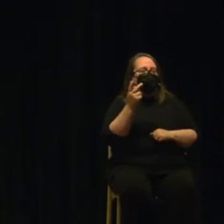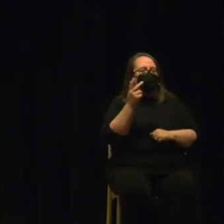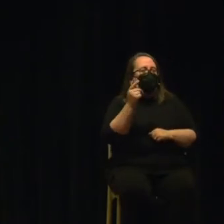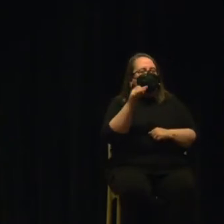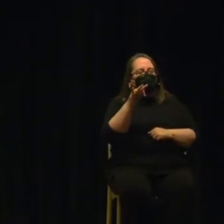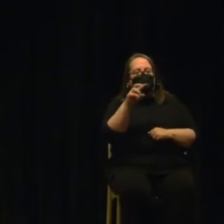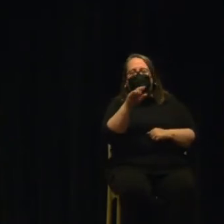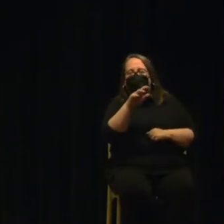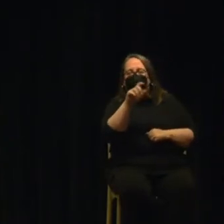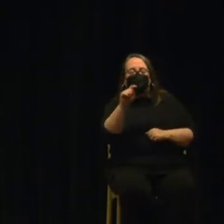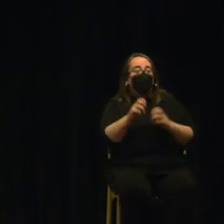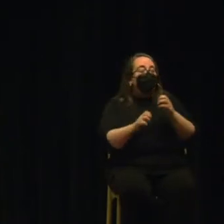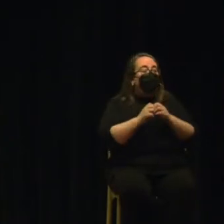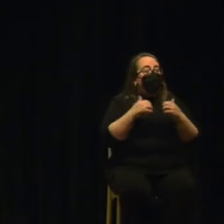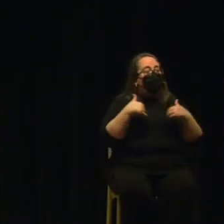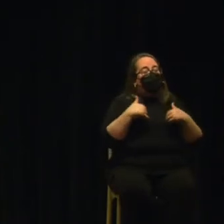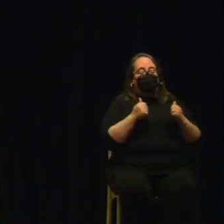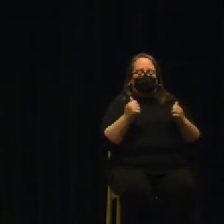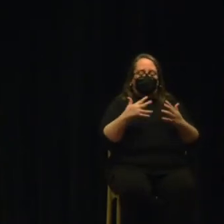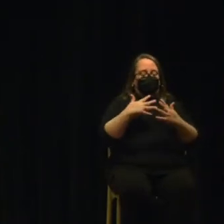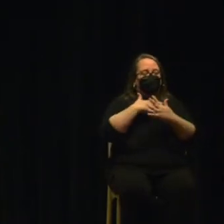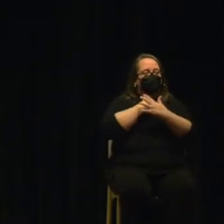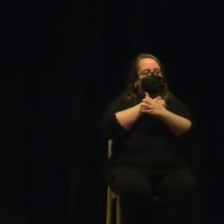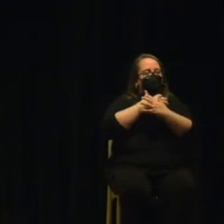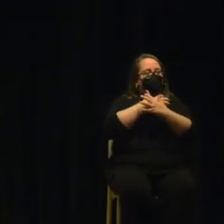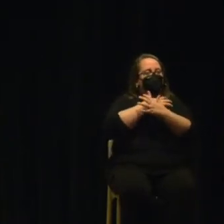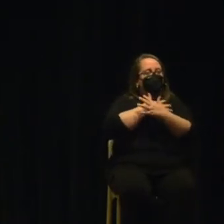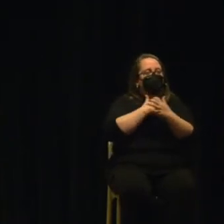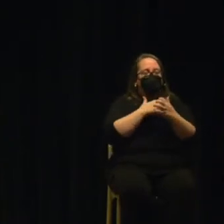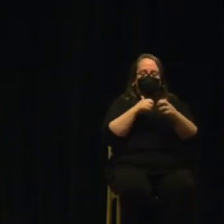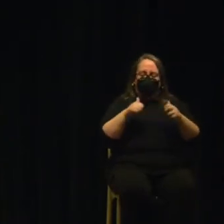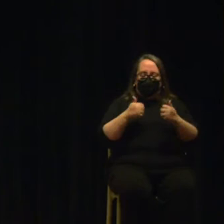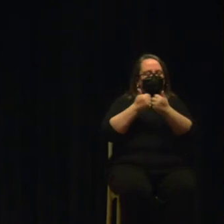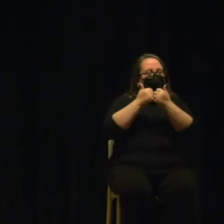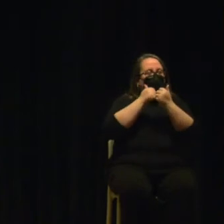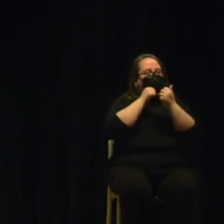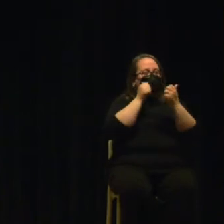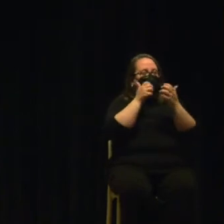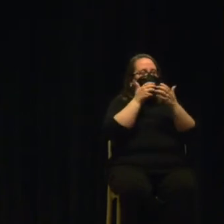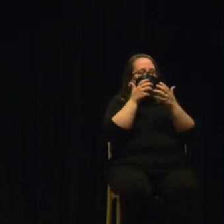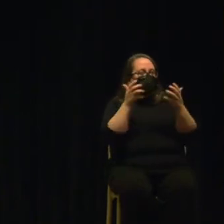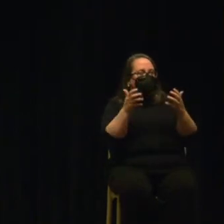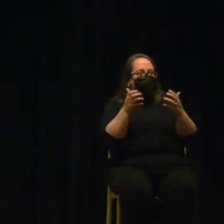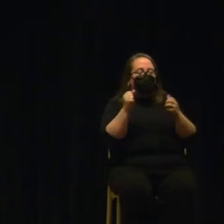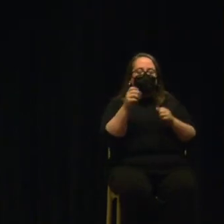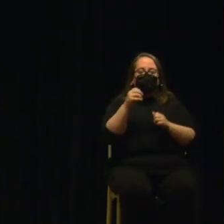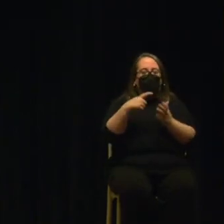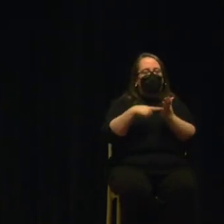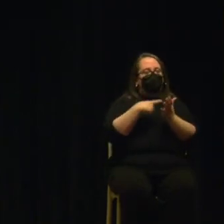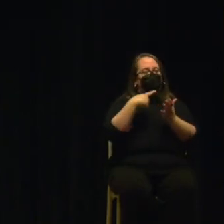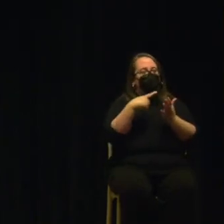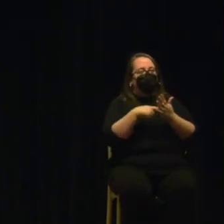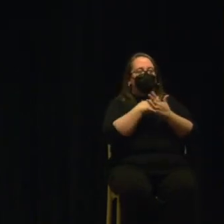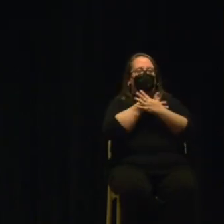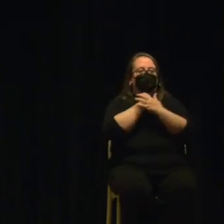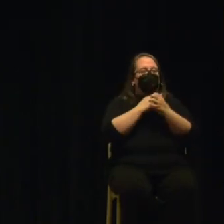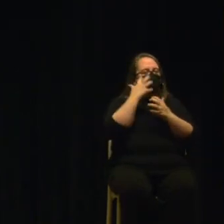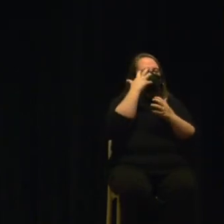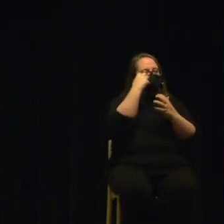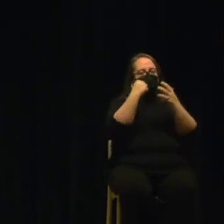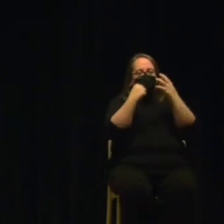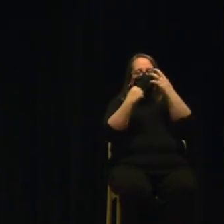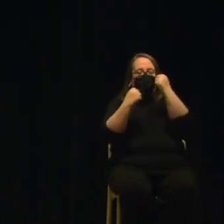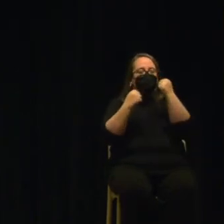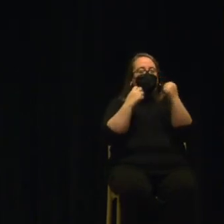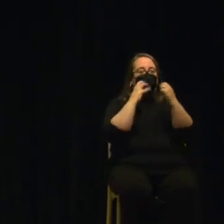alike. And since most creatures are naturally afraid of bears, there wouldn't be much of a show in the bear garden. So the handler sometimes put the bear's eyes out or took